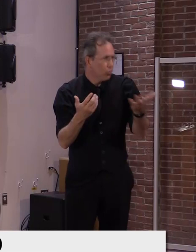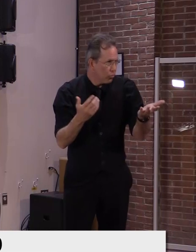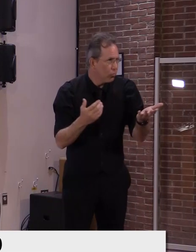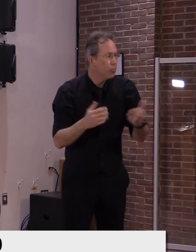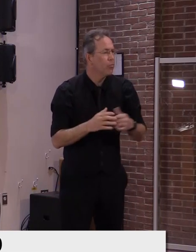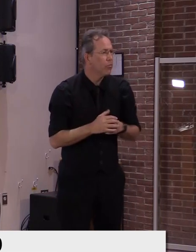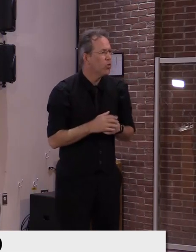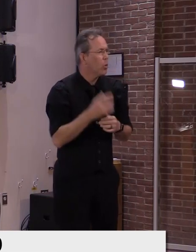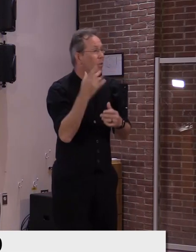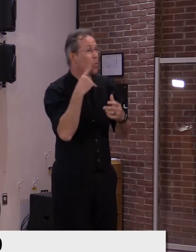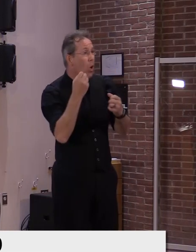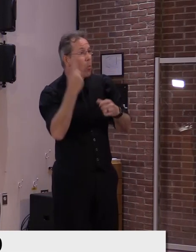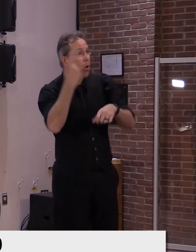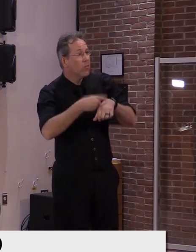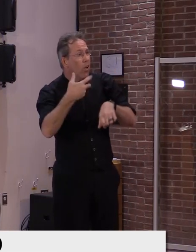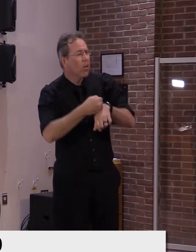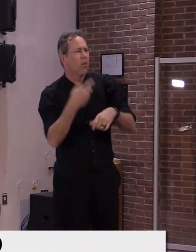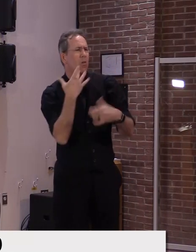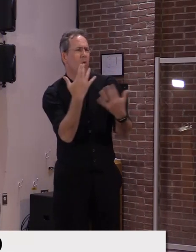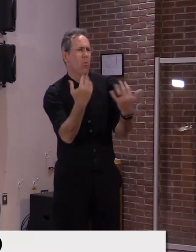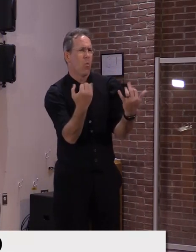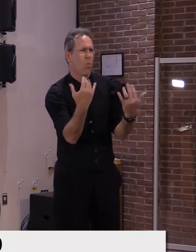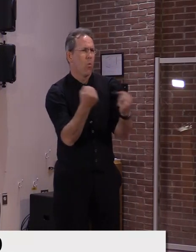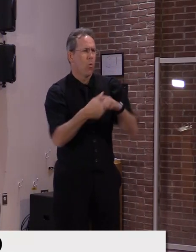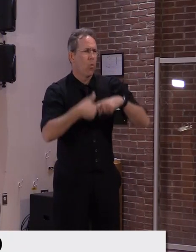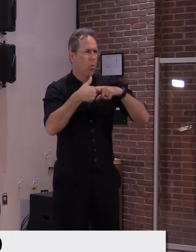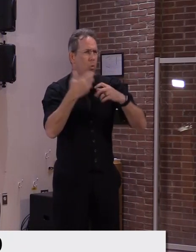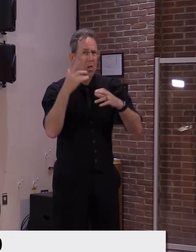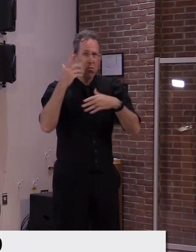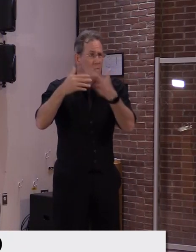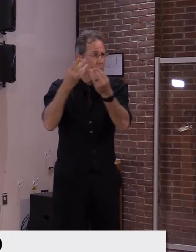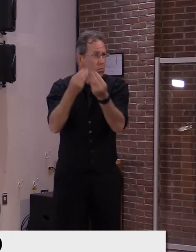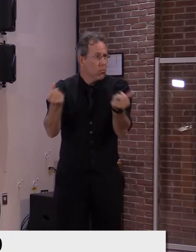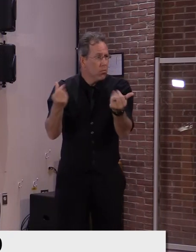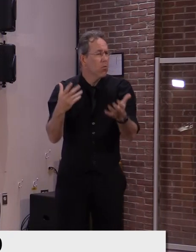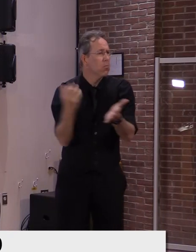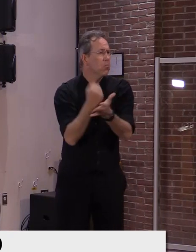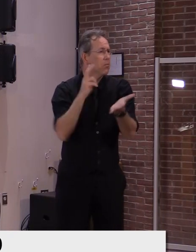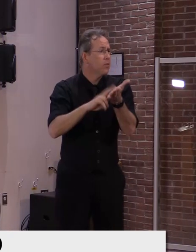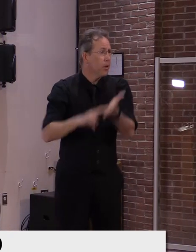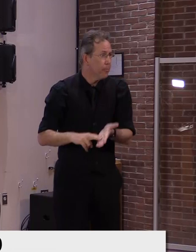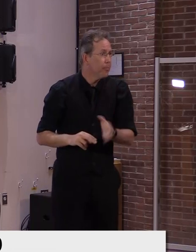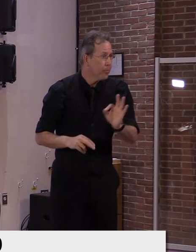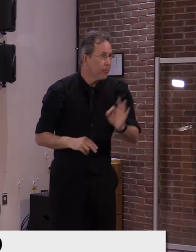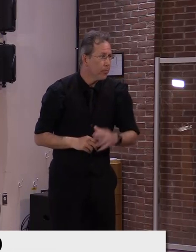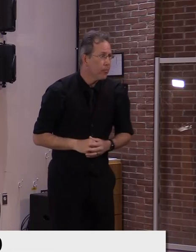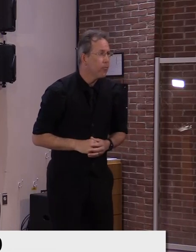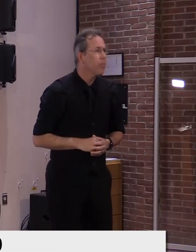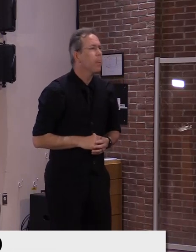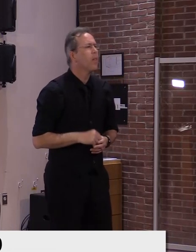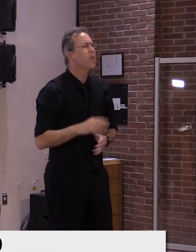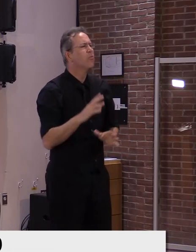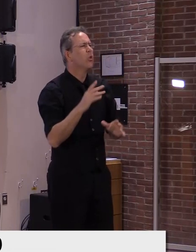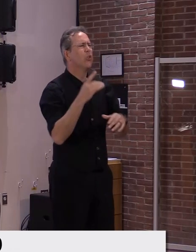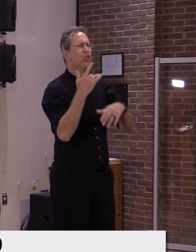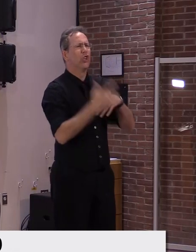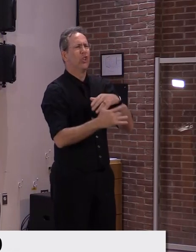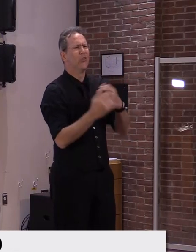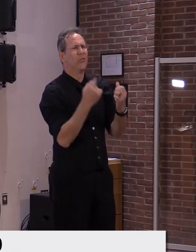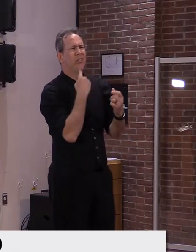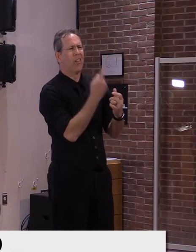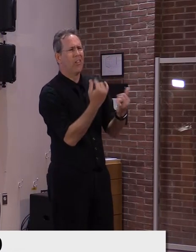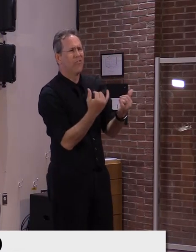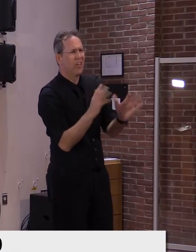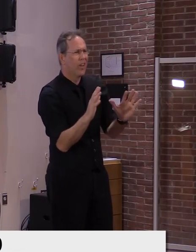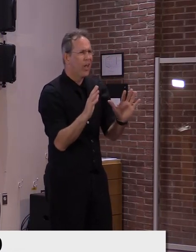any, impact this will have on our longer-term vaccination strategy. We will be looking forward to the federal government's